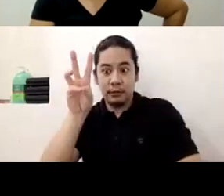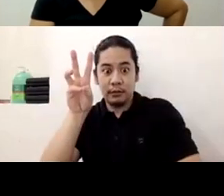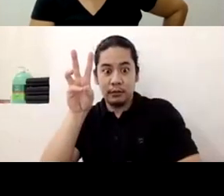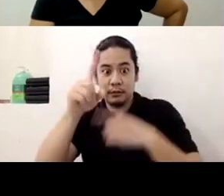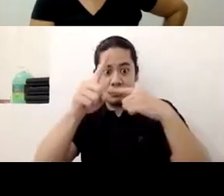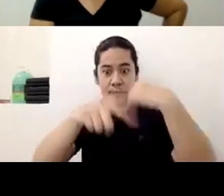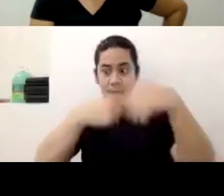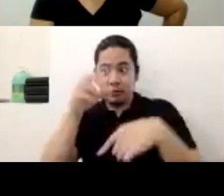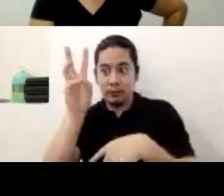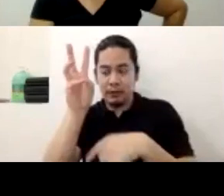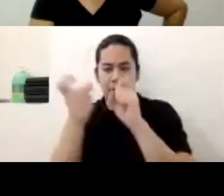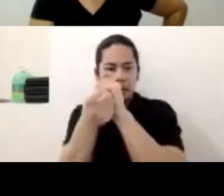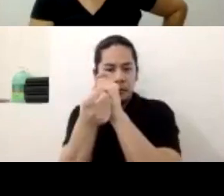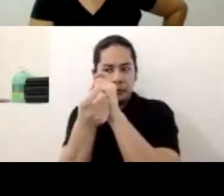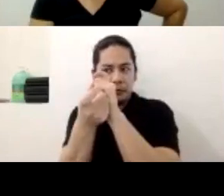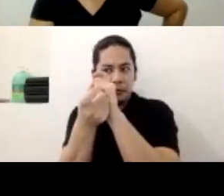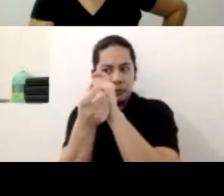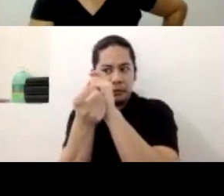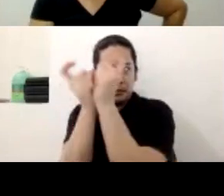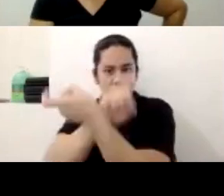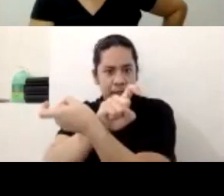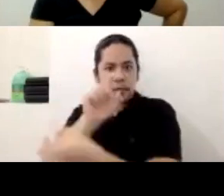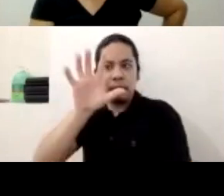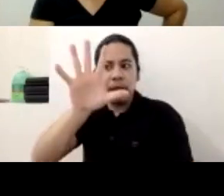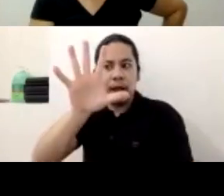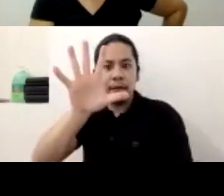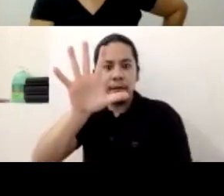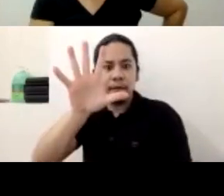So if I were to sign it 6